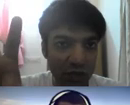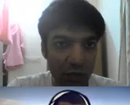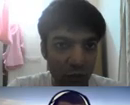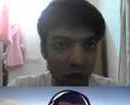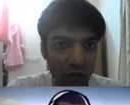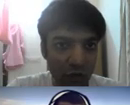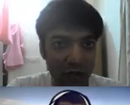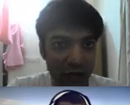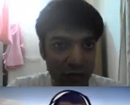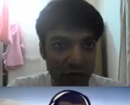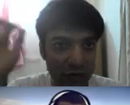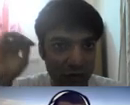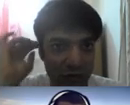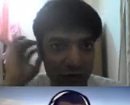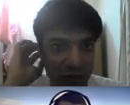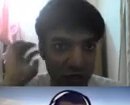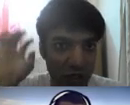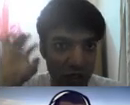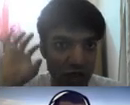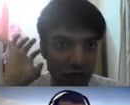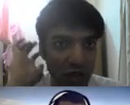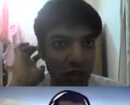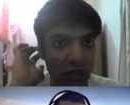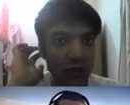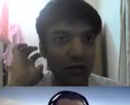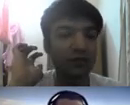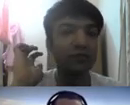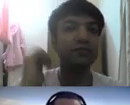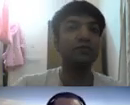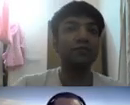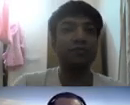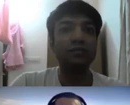heavy to be deployed for real-time systems? Is there a constraint?